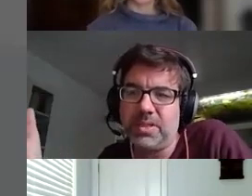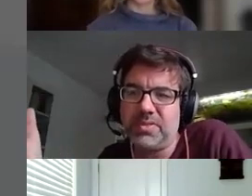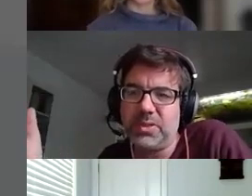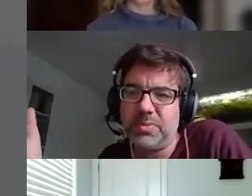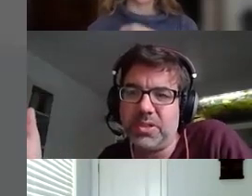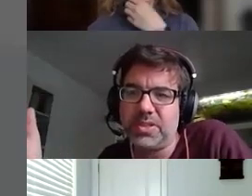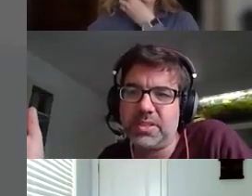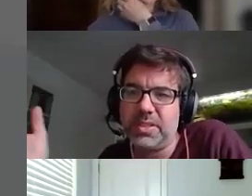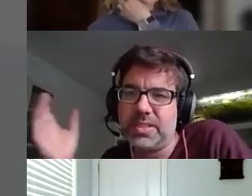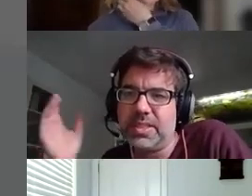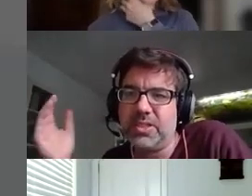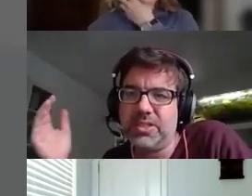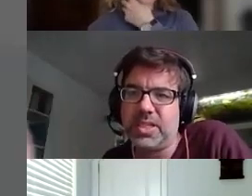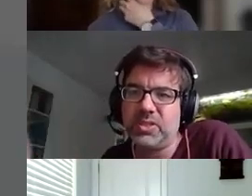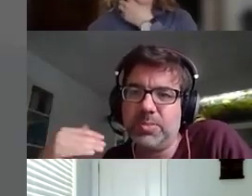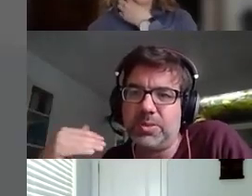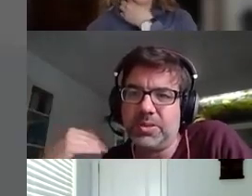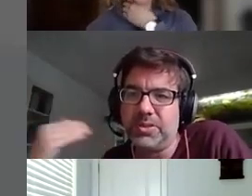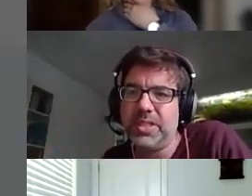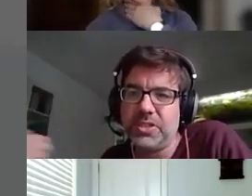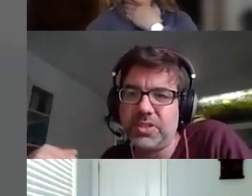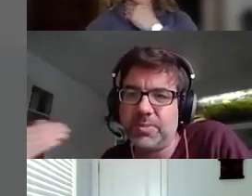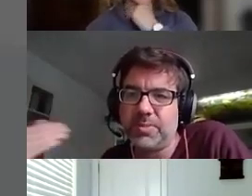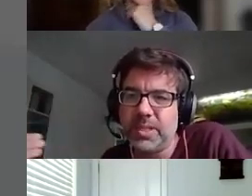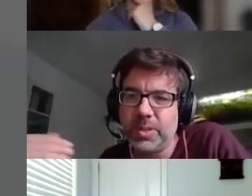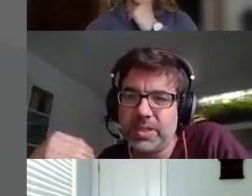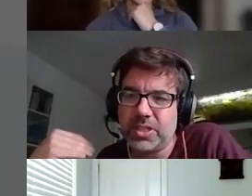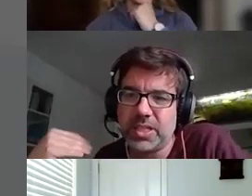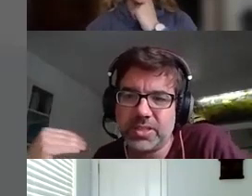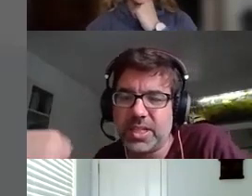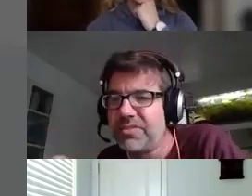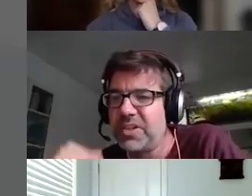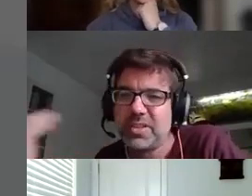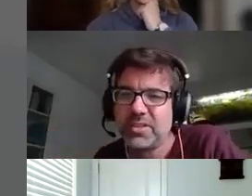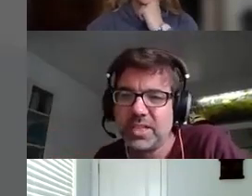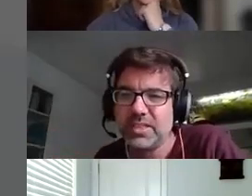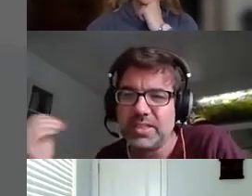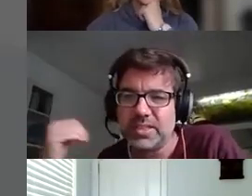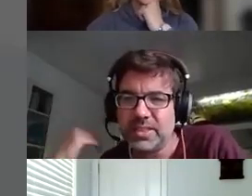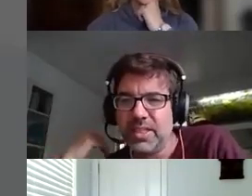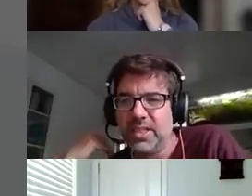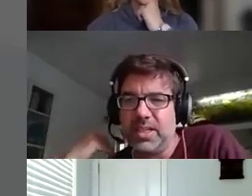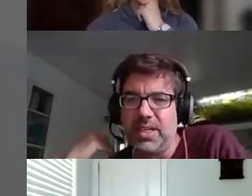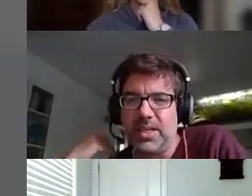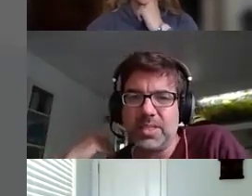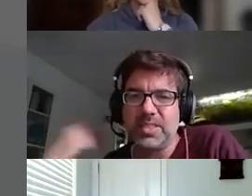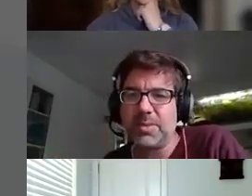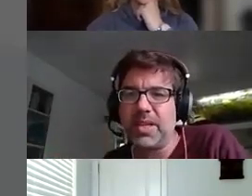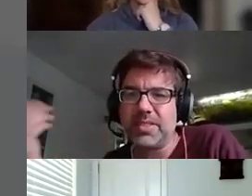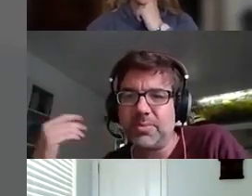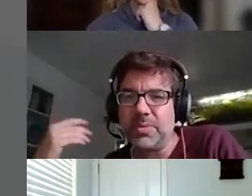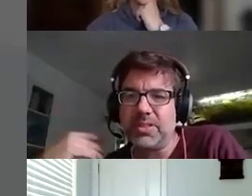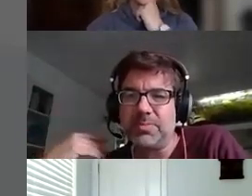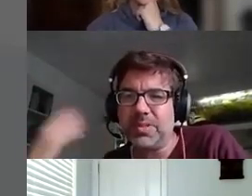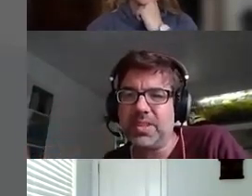become part of learning processes. There's no sounding board, no teacher, somebody where a child could say, I found this on the internet. Can you explain